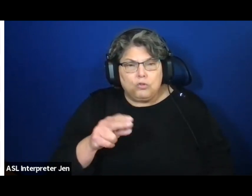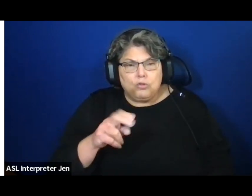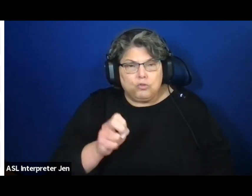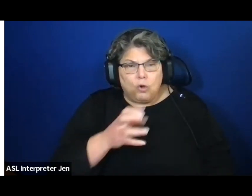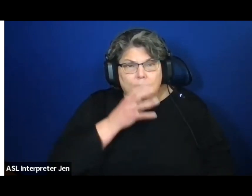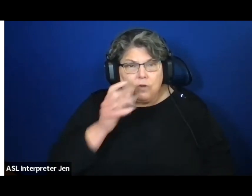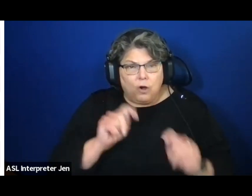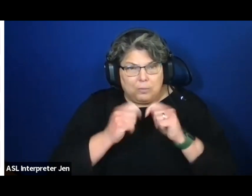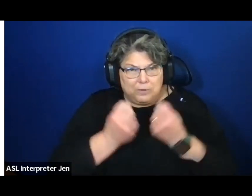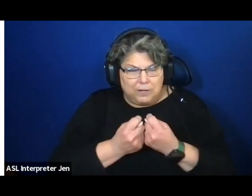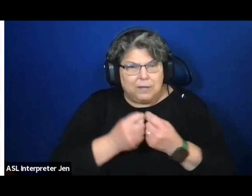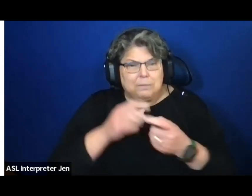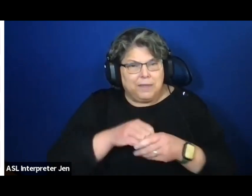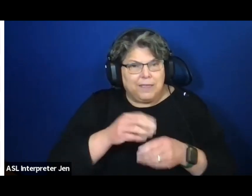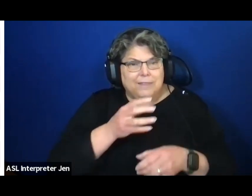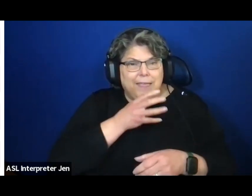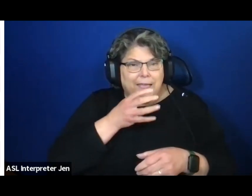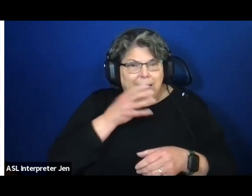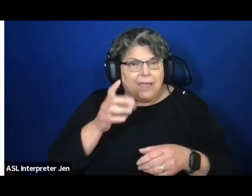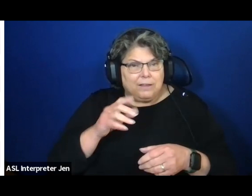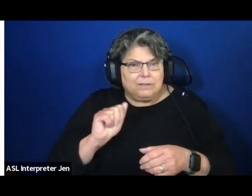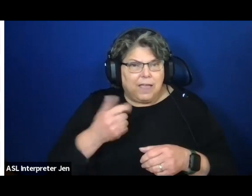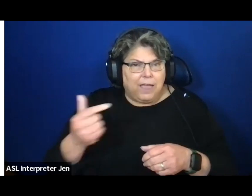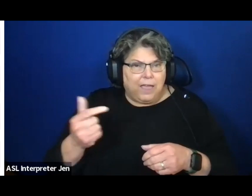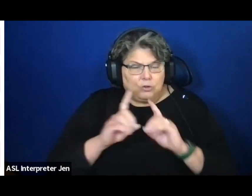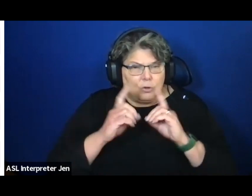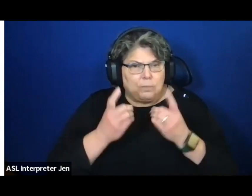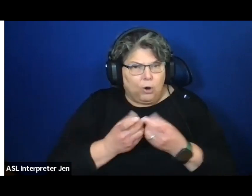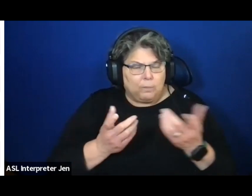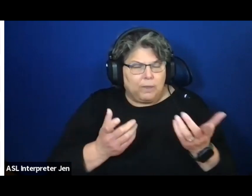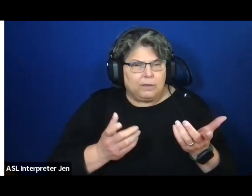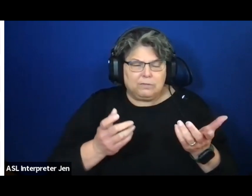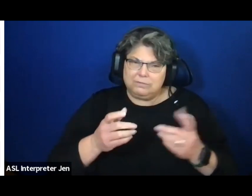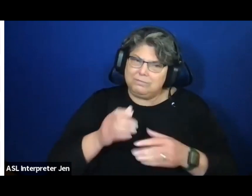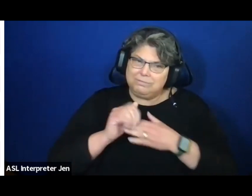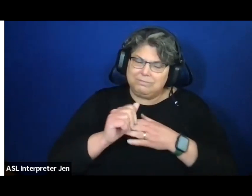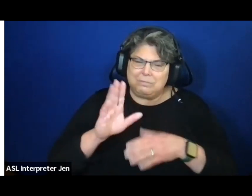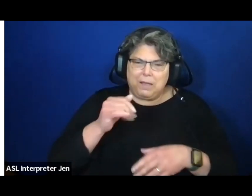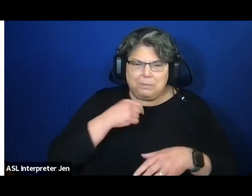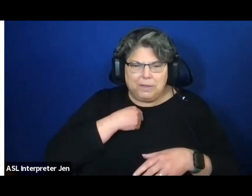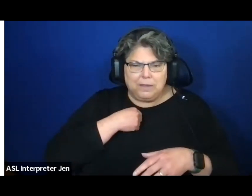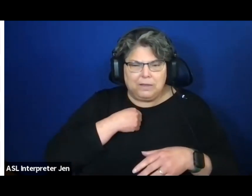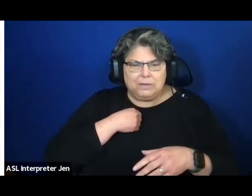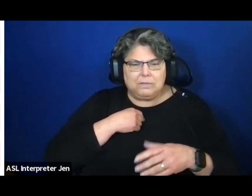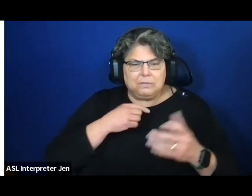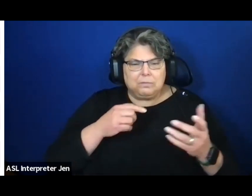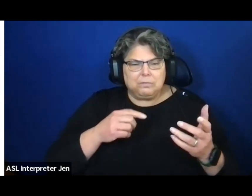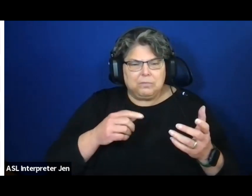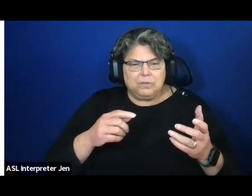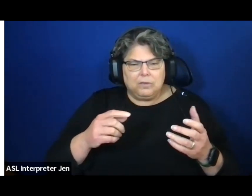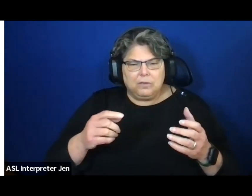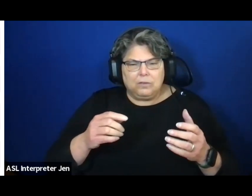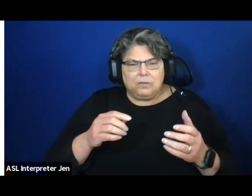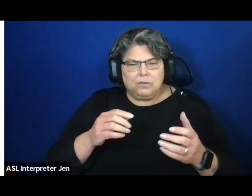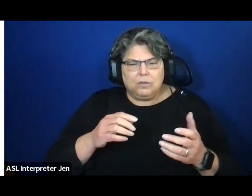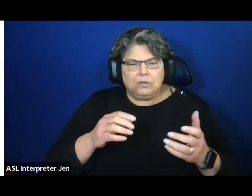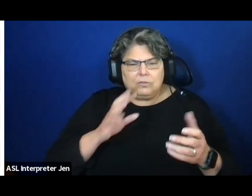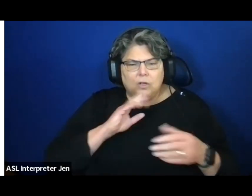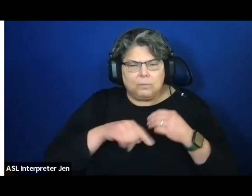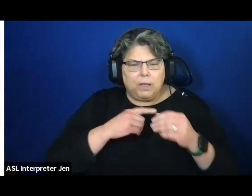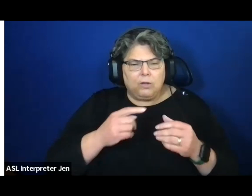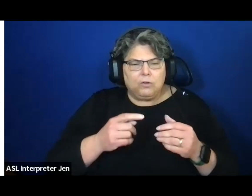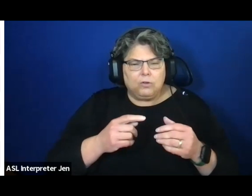myself, put out the first white paper in the US about the potential of terpene drift in the US.